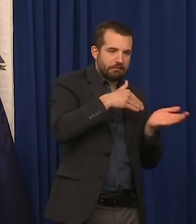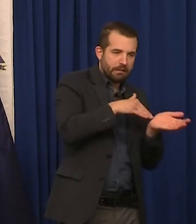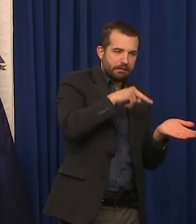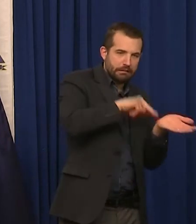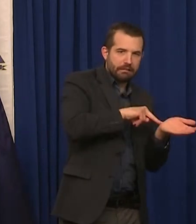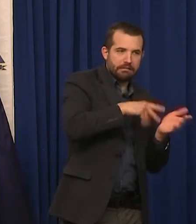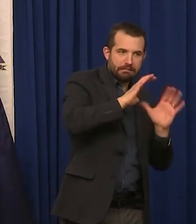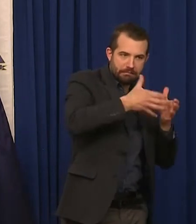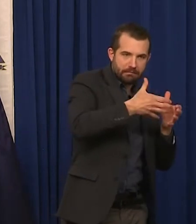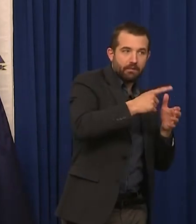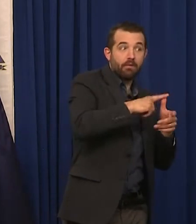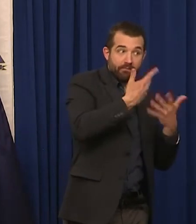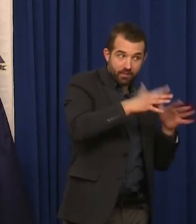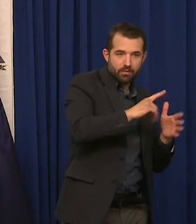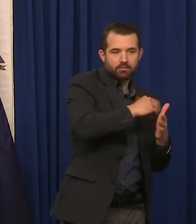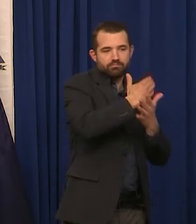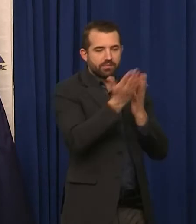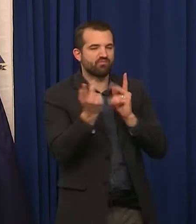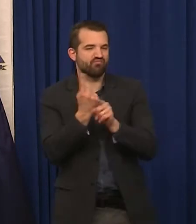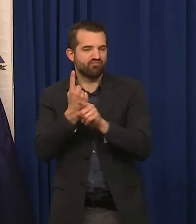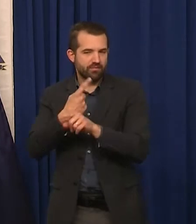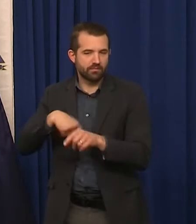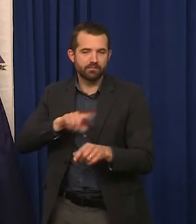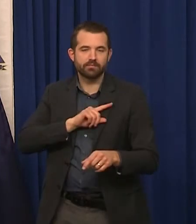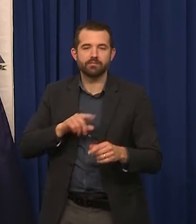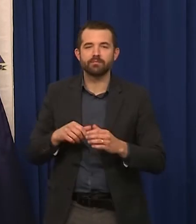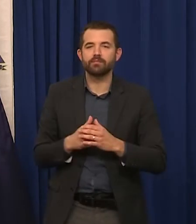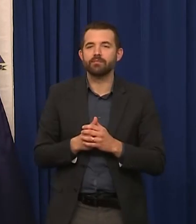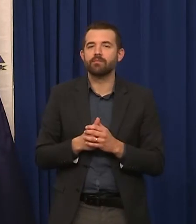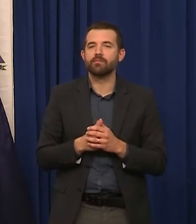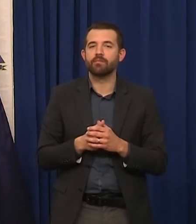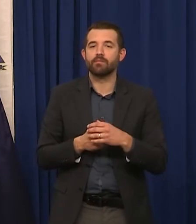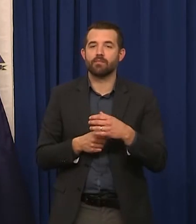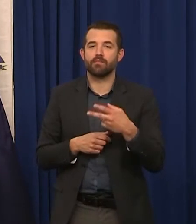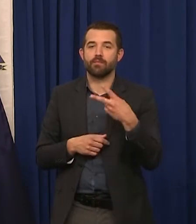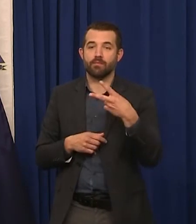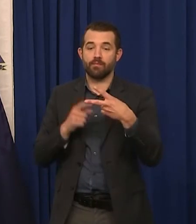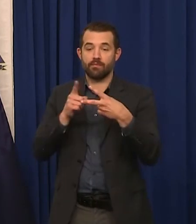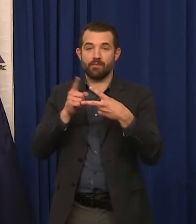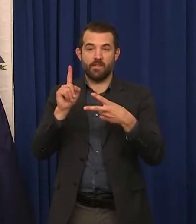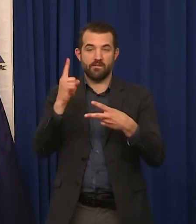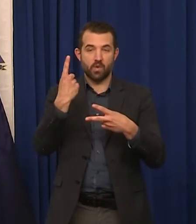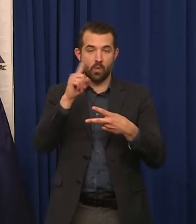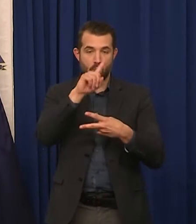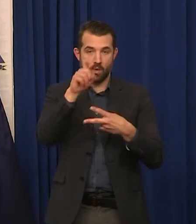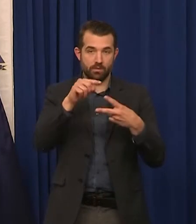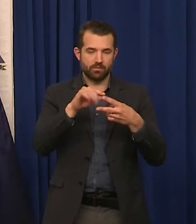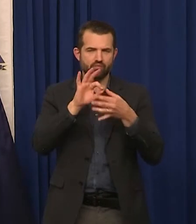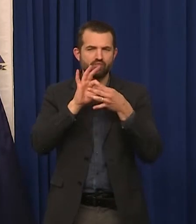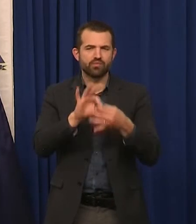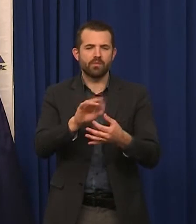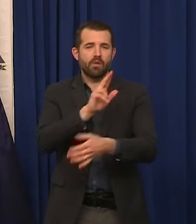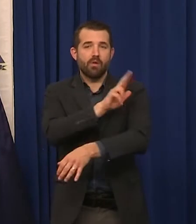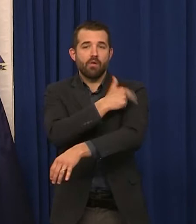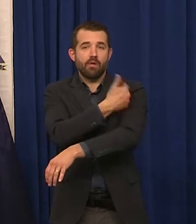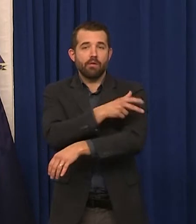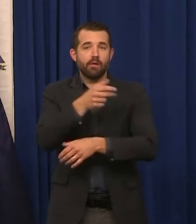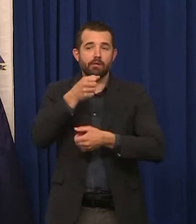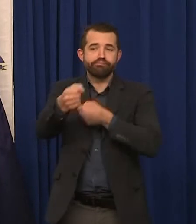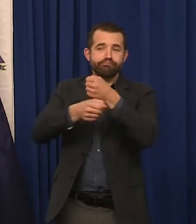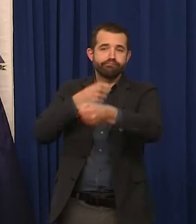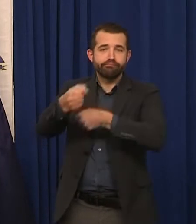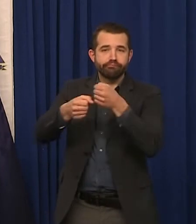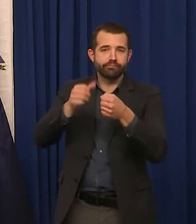the plateauing of hospitalizations and what we could say about that. And Caitlin, you know, the number